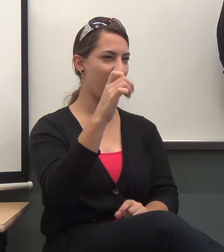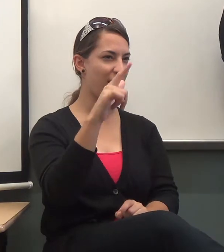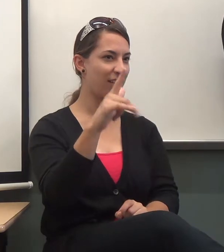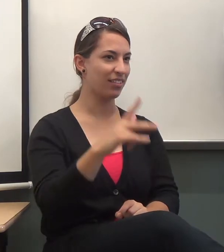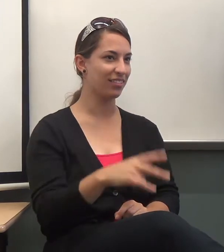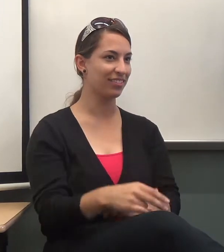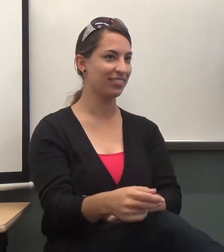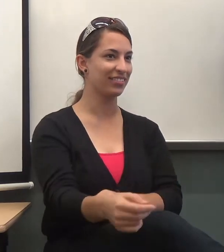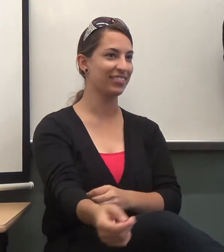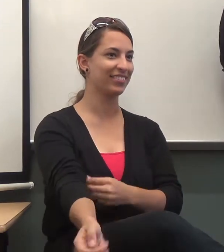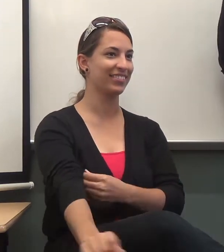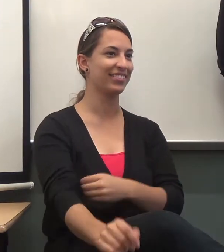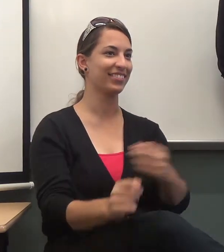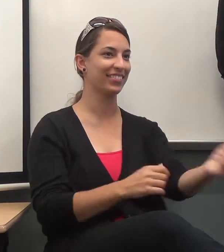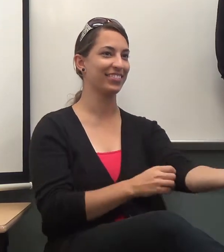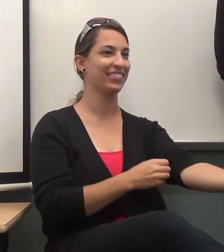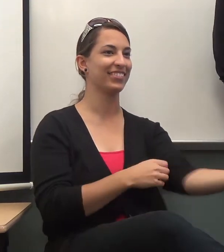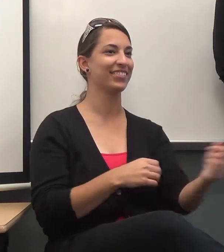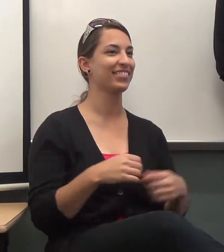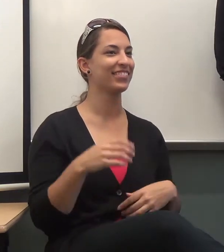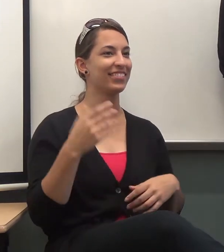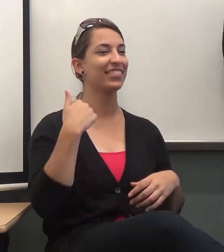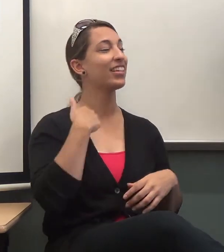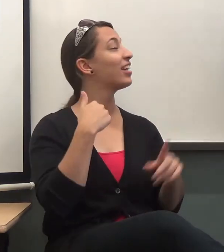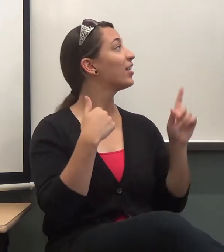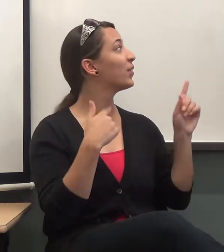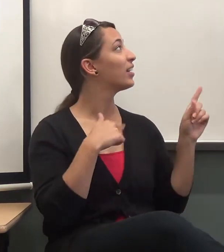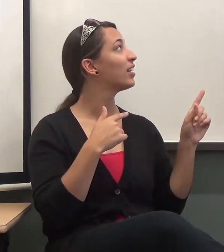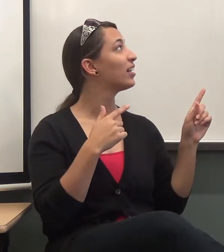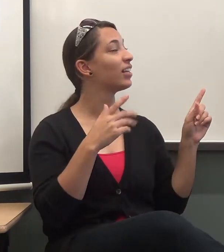and we are going to create a paragraph.